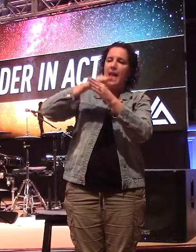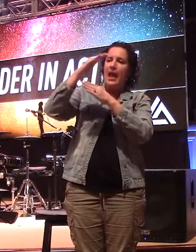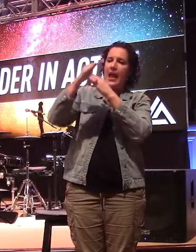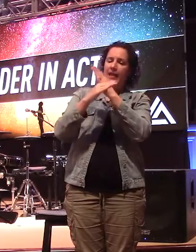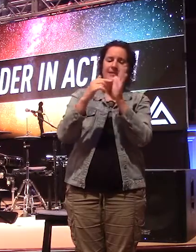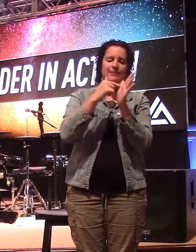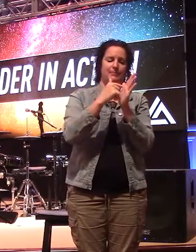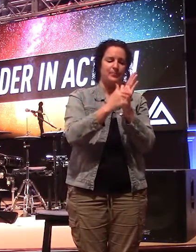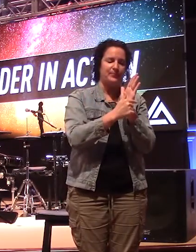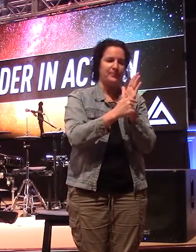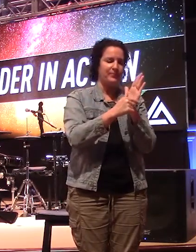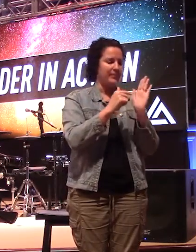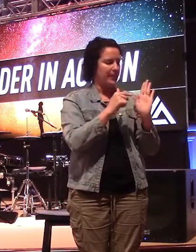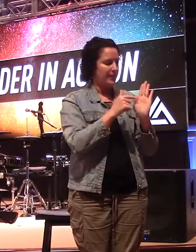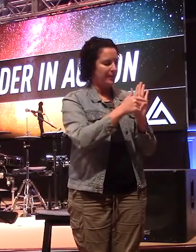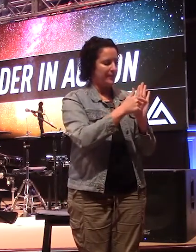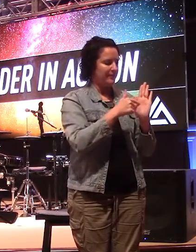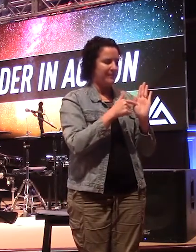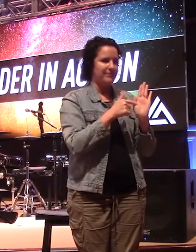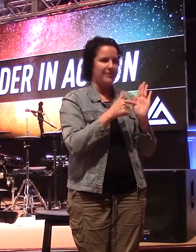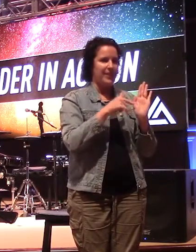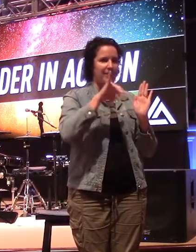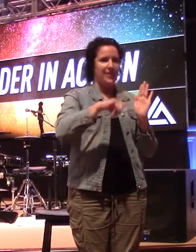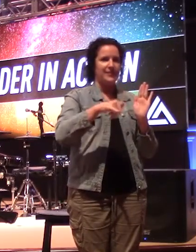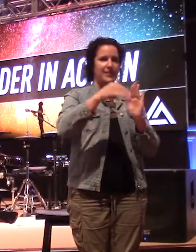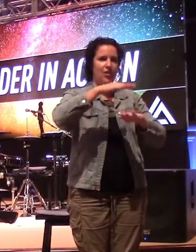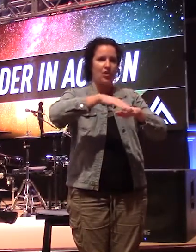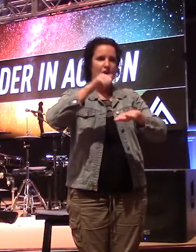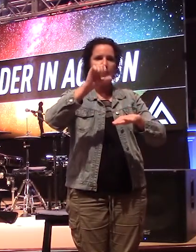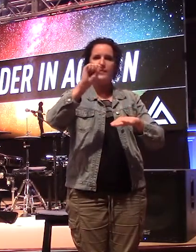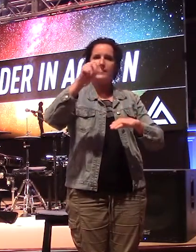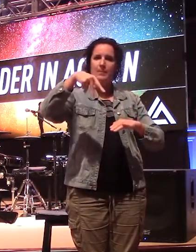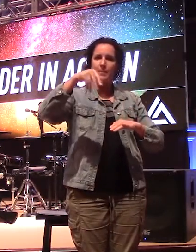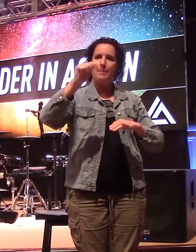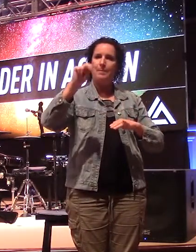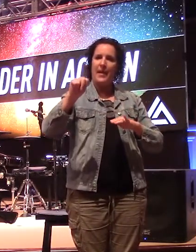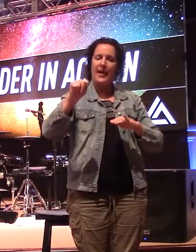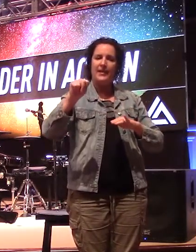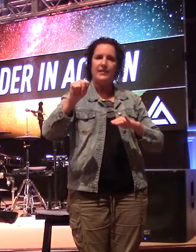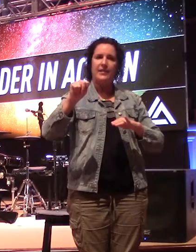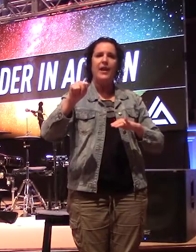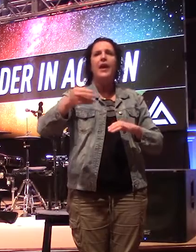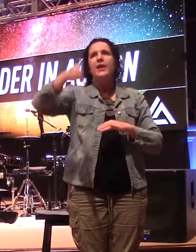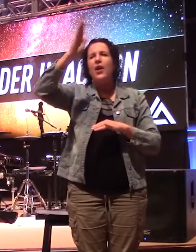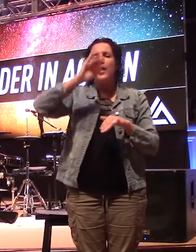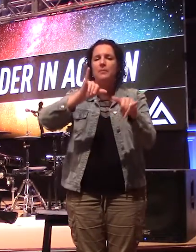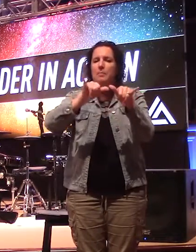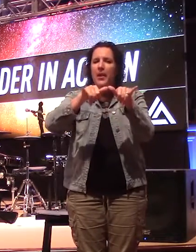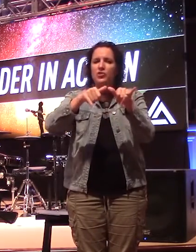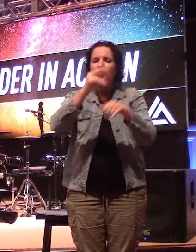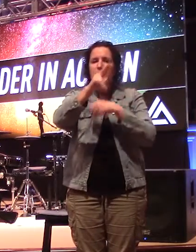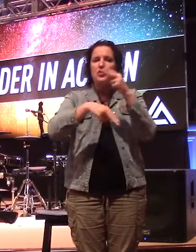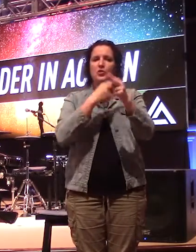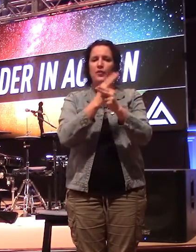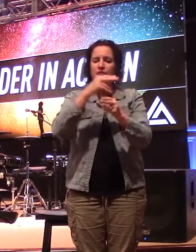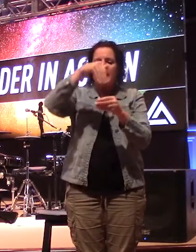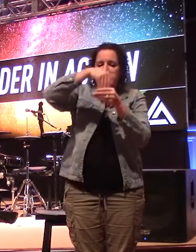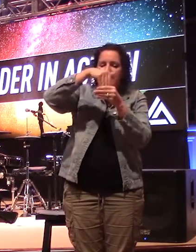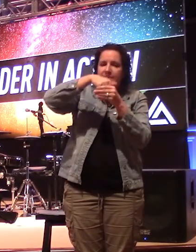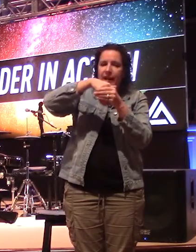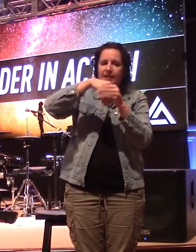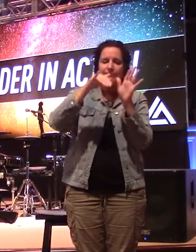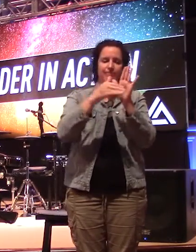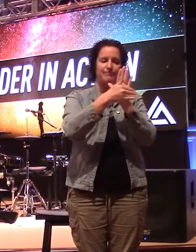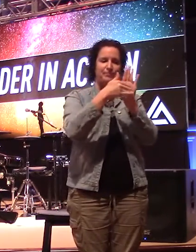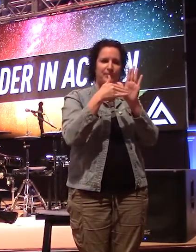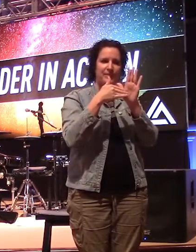span is this from your thumb to your little finger. That's the span. And God measures the universe inside the span of his hand.